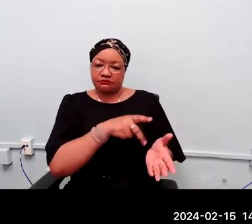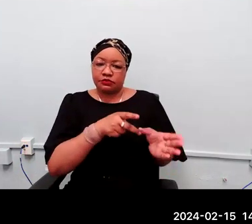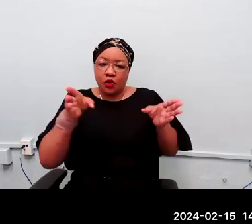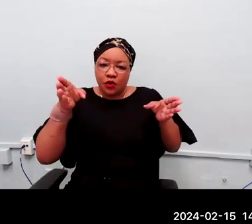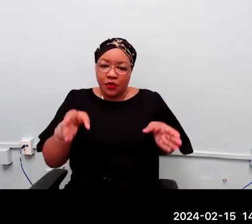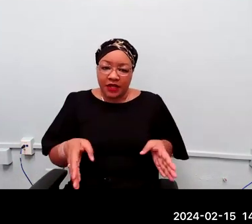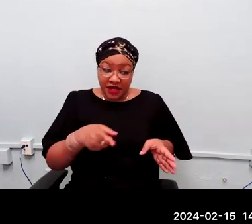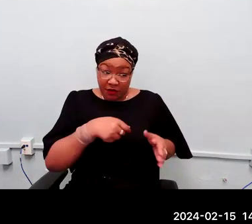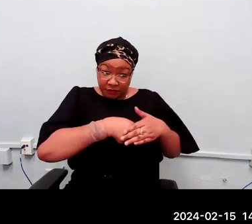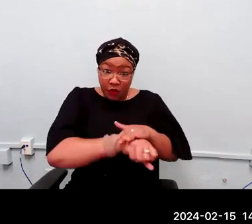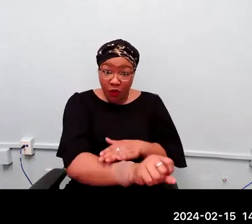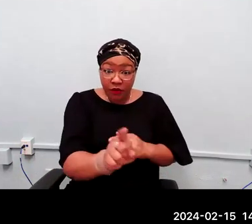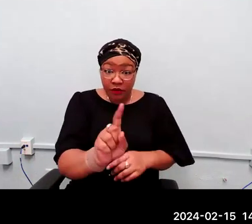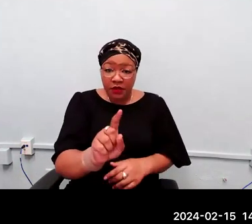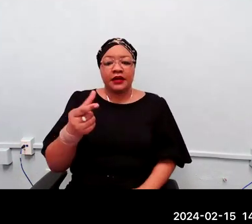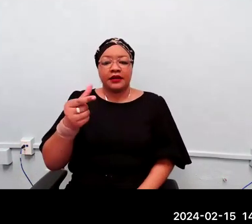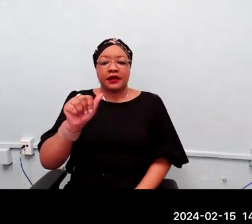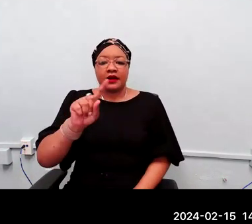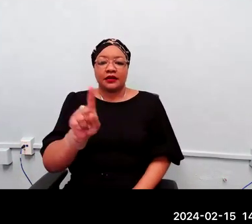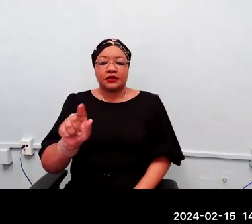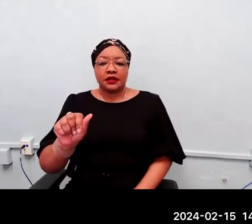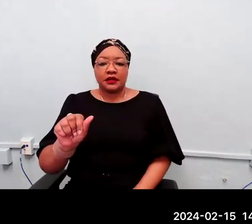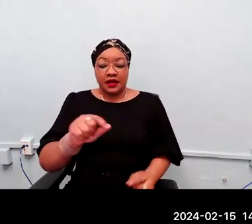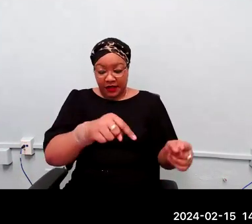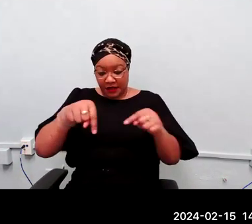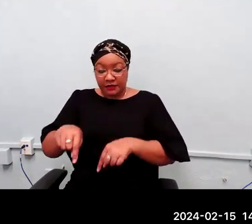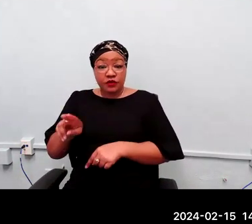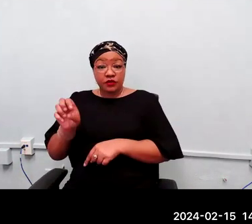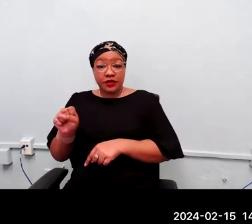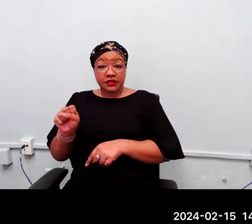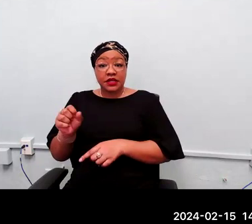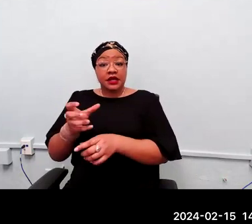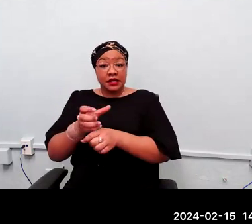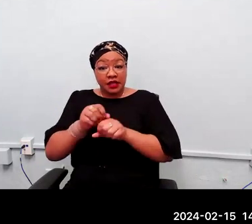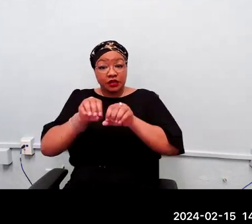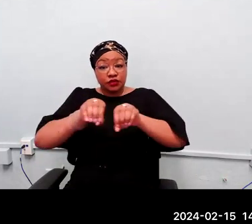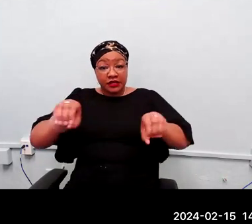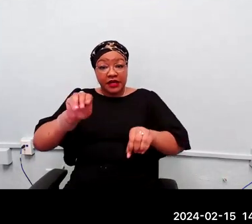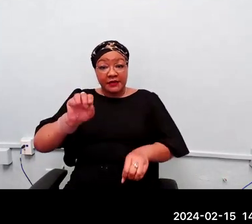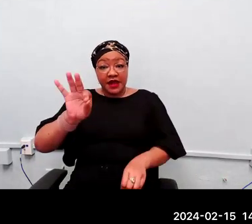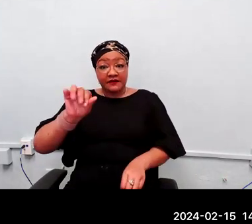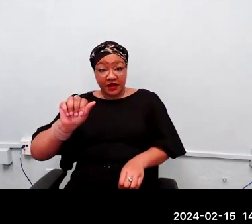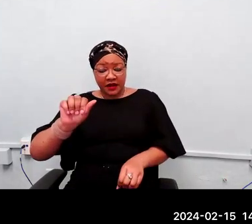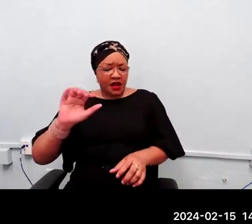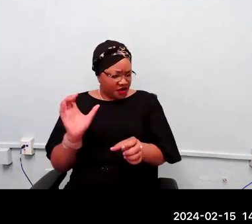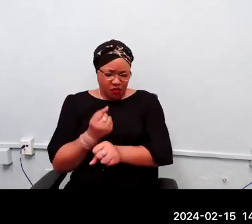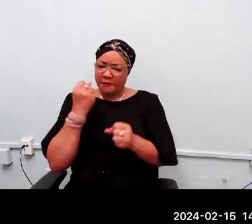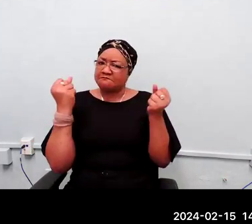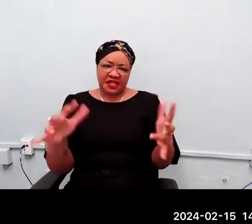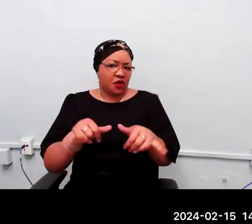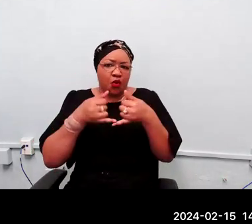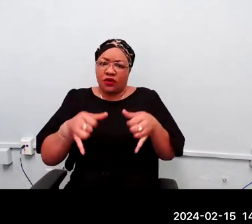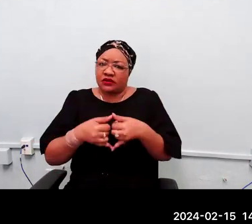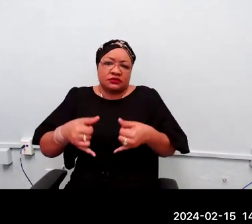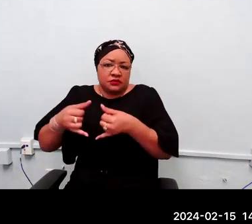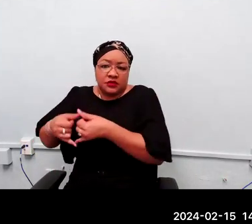he was born in Gaza, came to the US, got his MFA, won all kinds of awards for his books, for his poetry, was living in Gaza